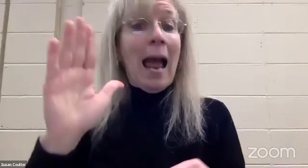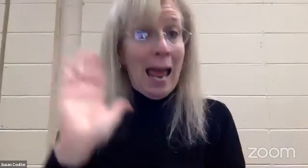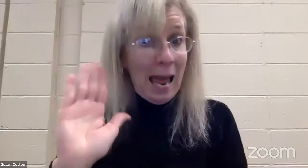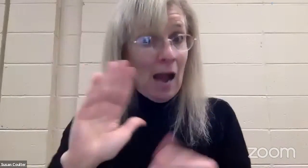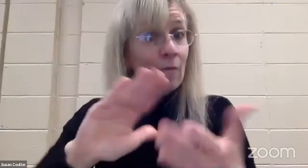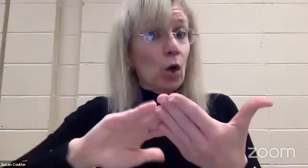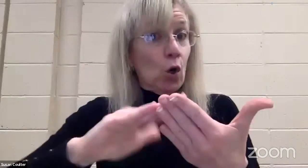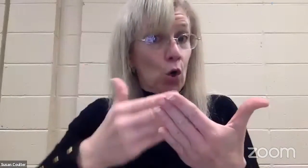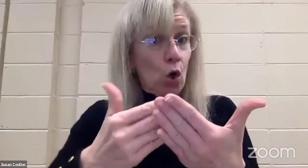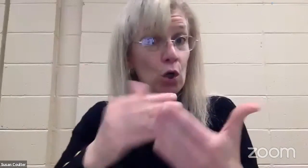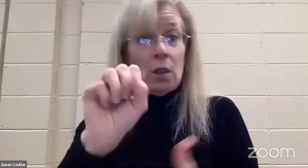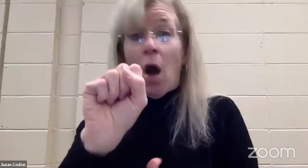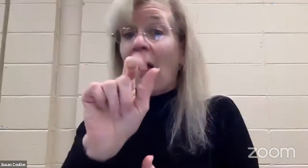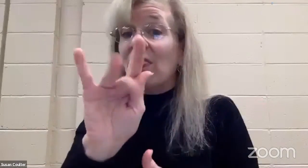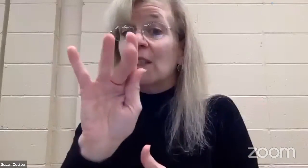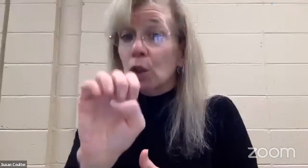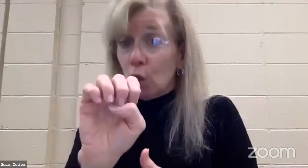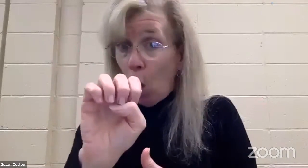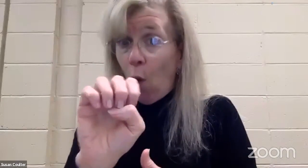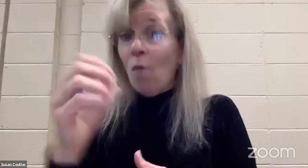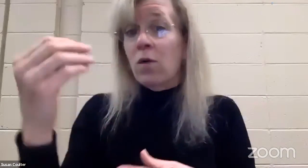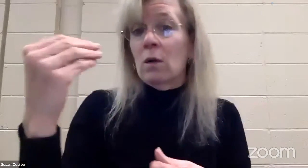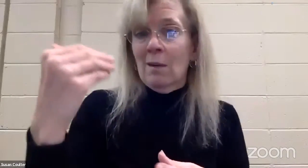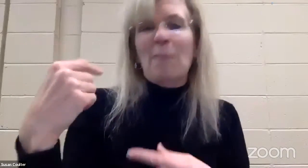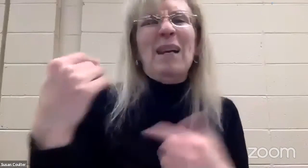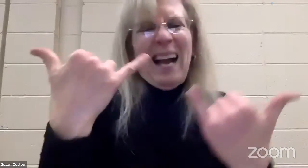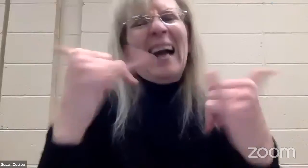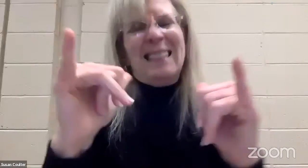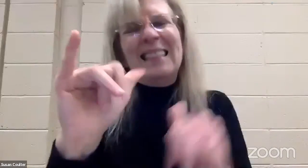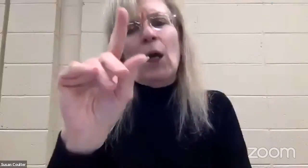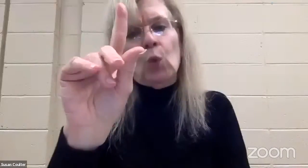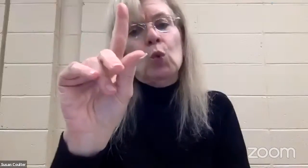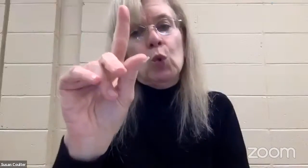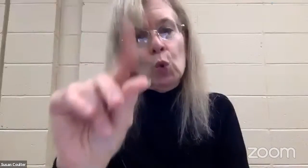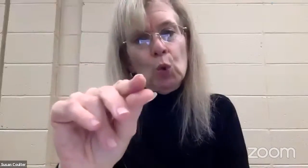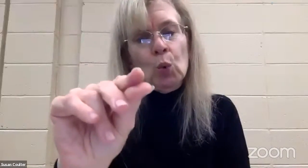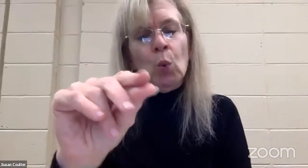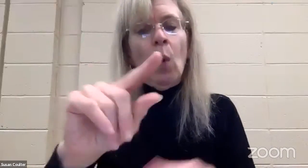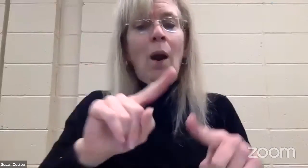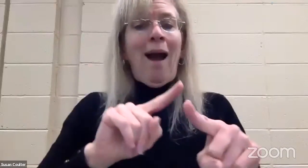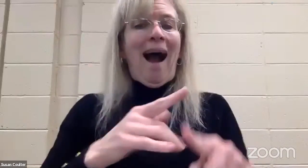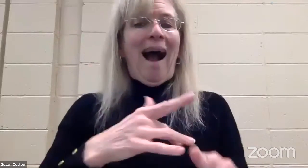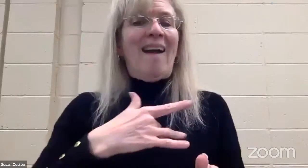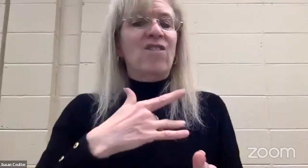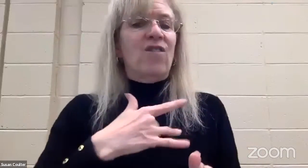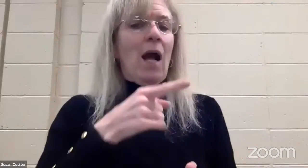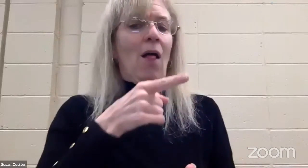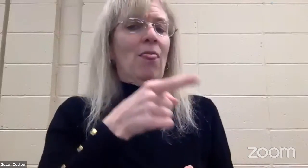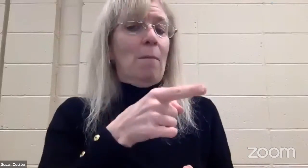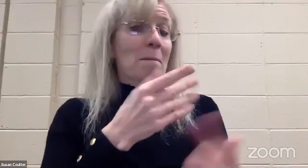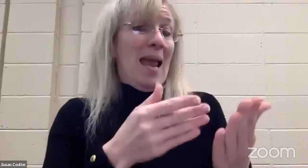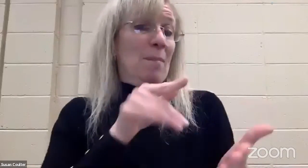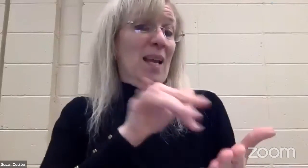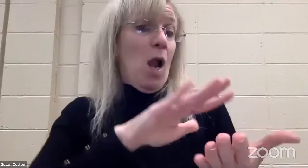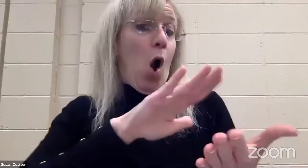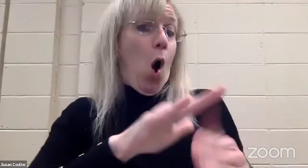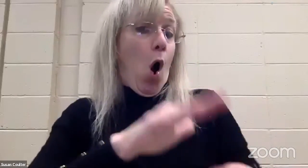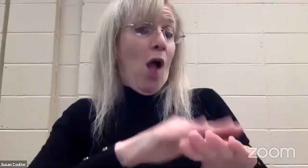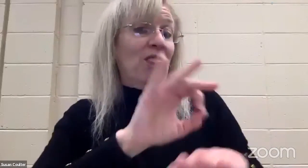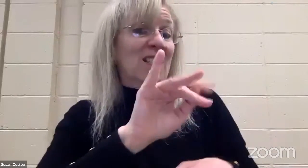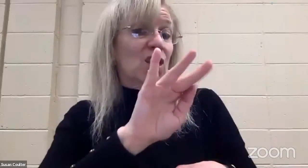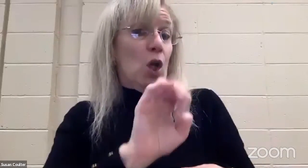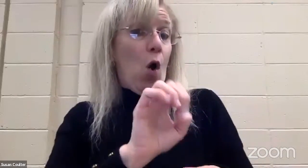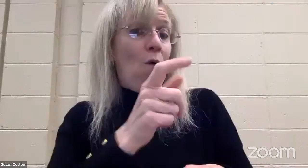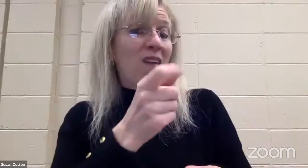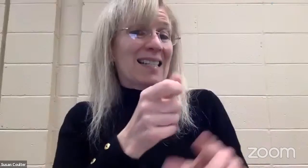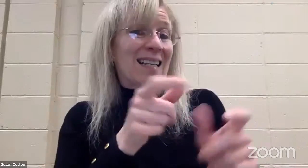I have cooked on the stove. I mean, I still do. I feel maybe